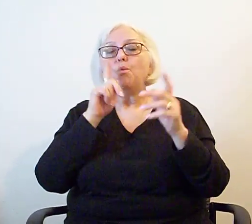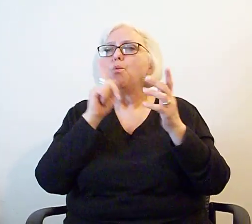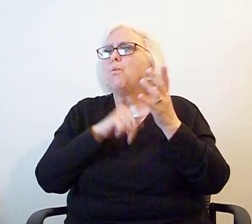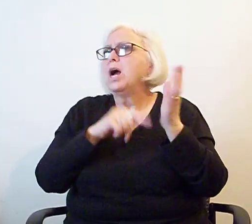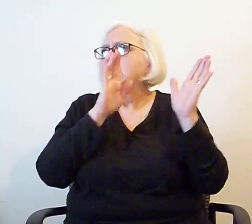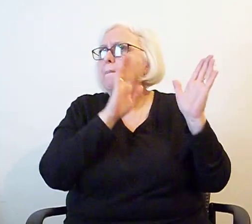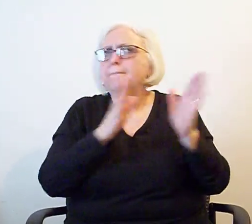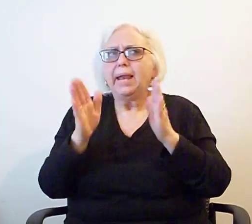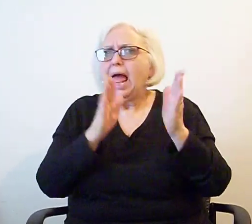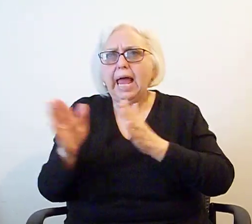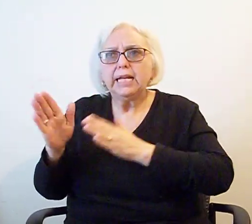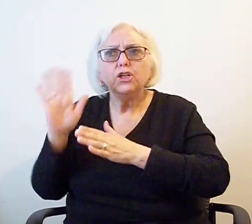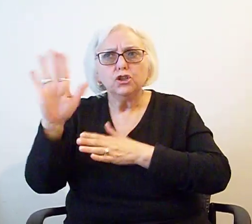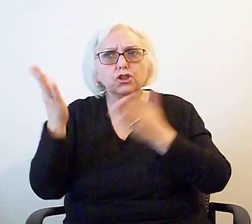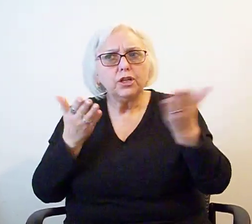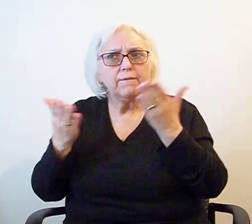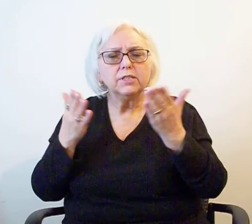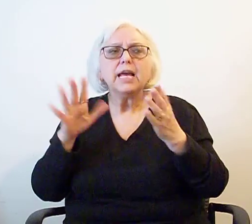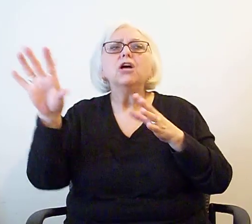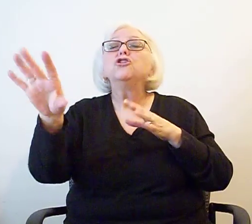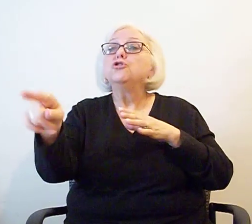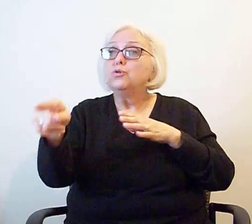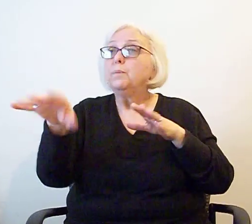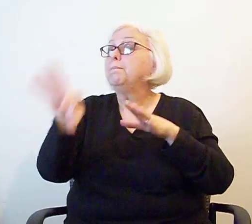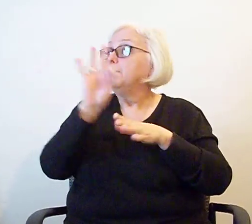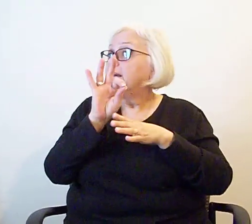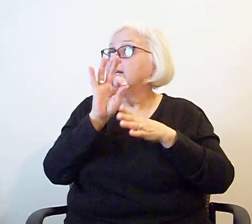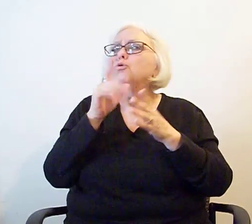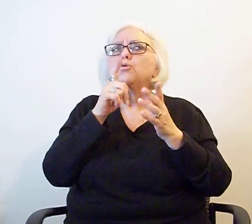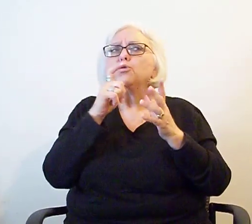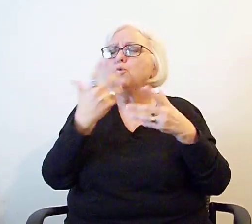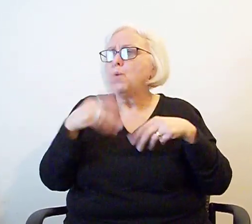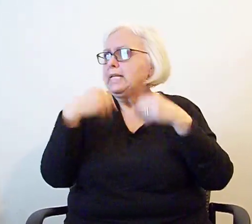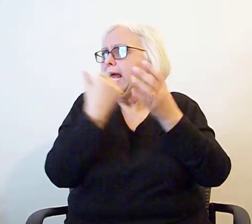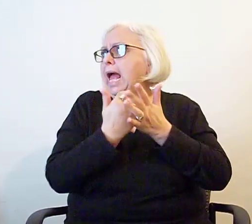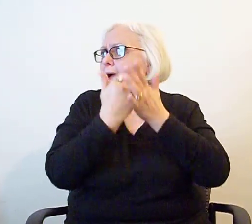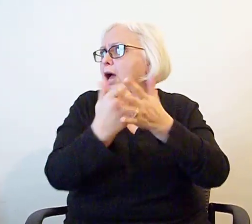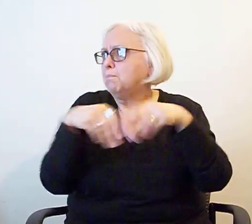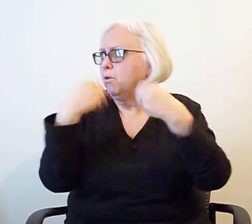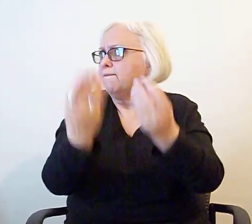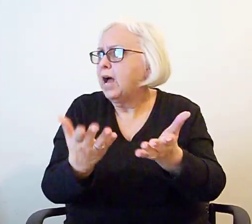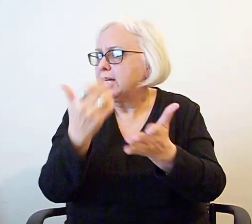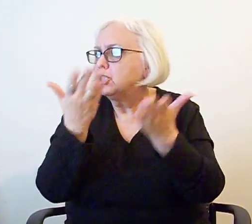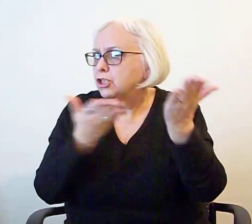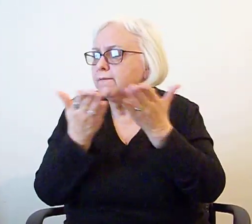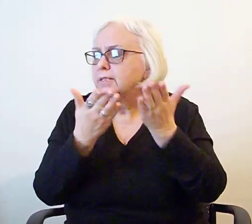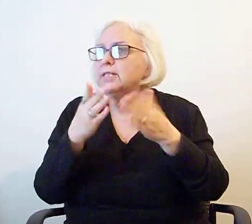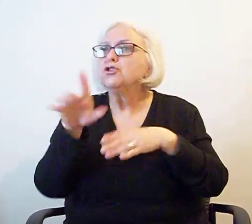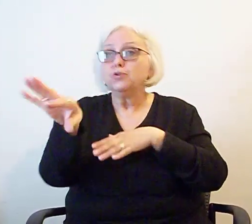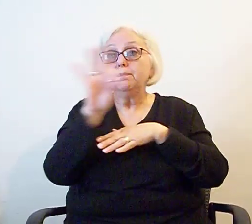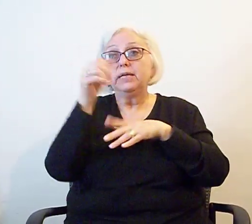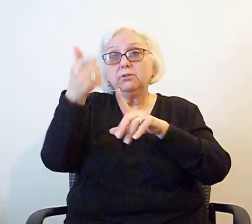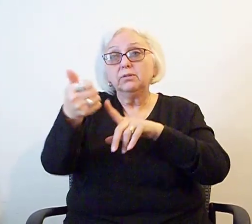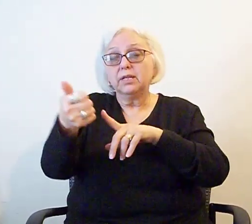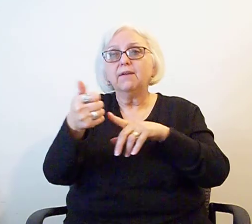to choose the provider you want, to work to achieve your goals and